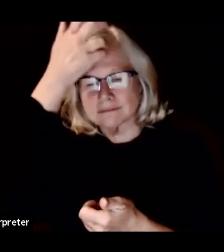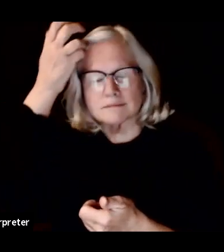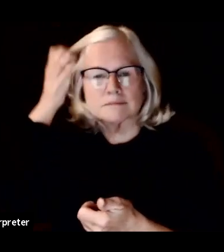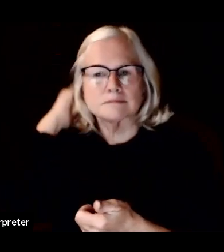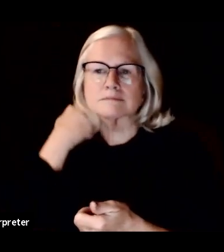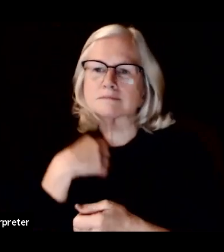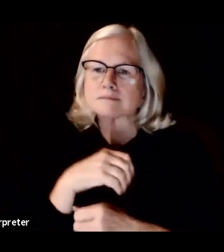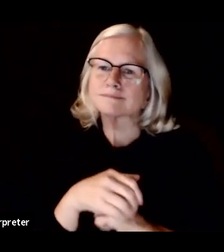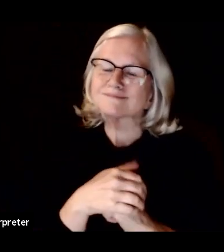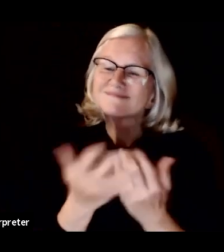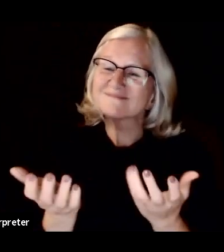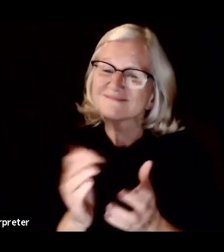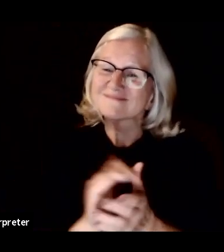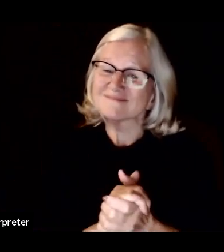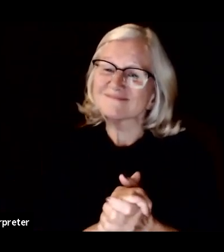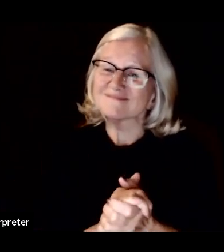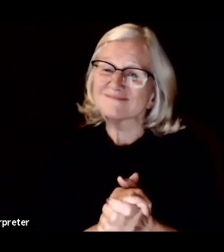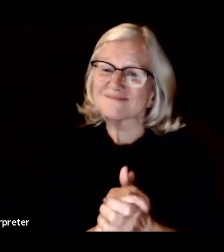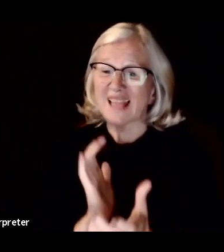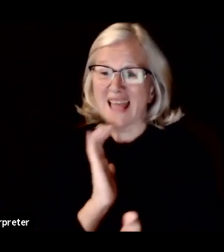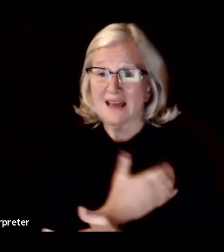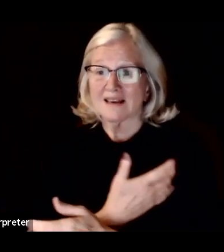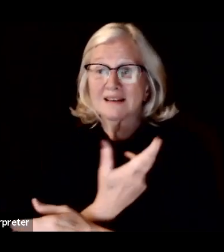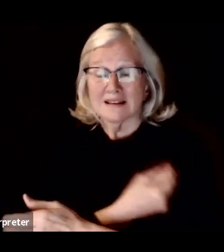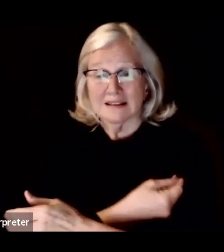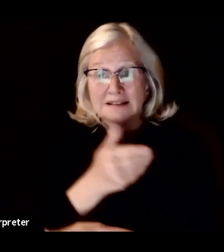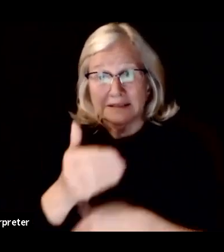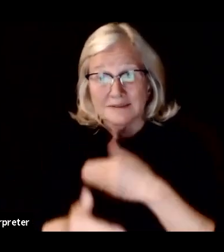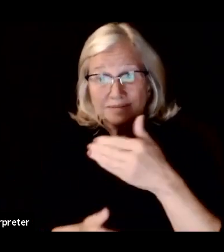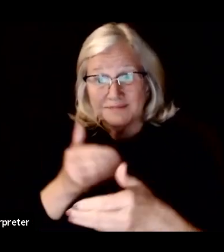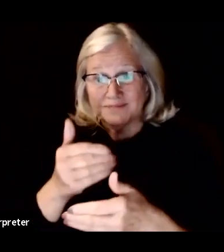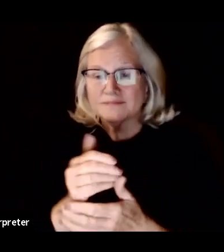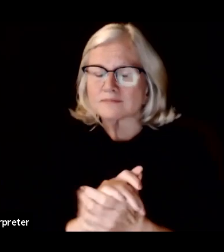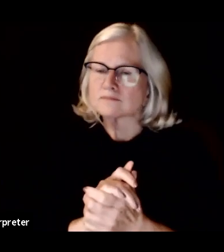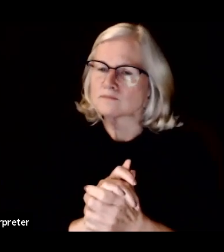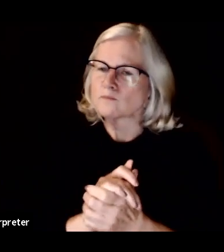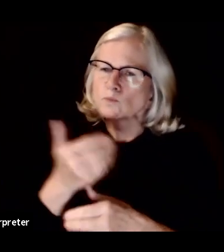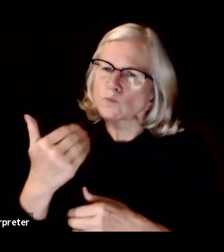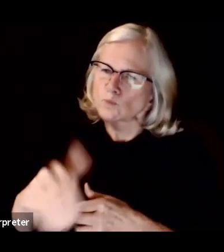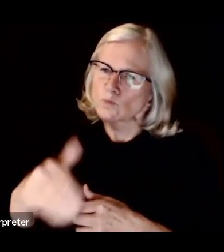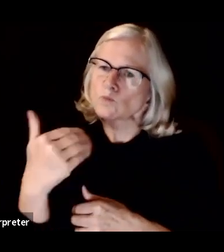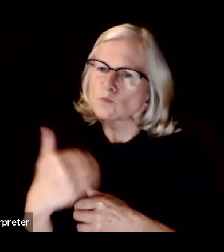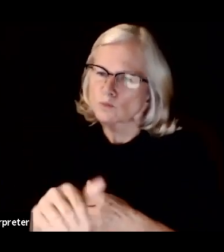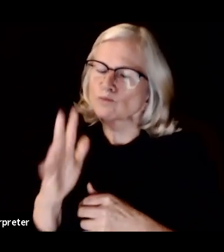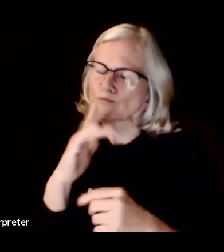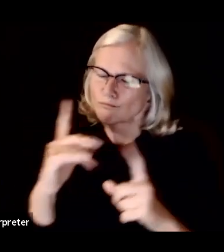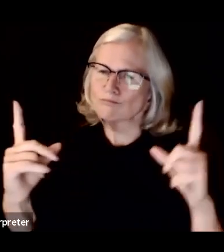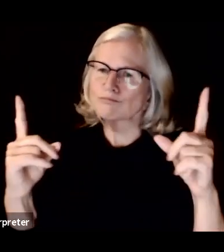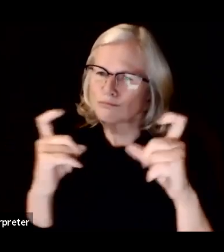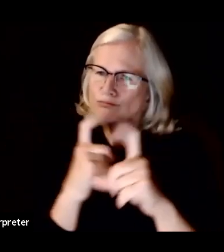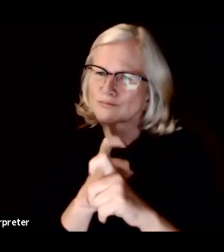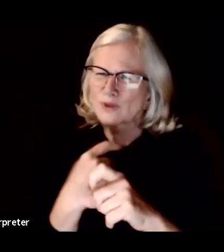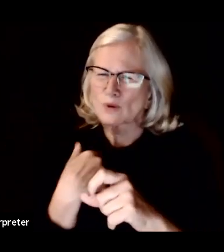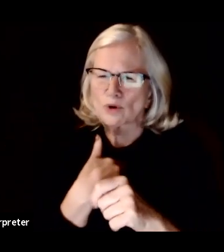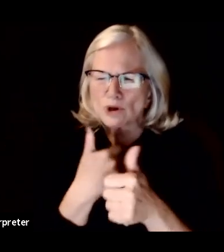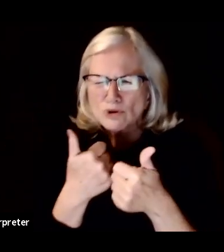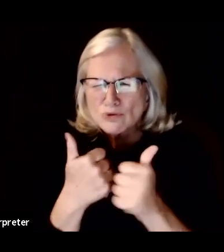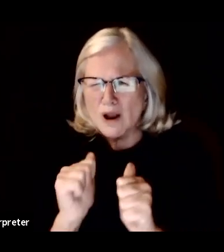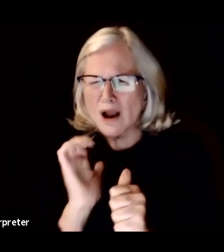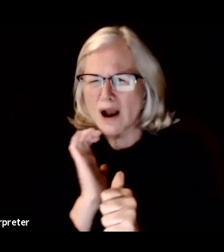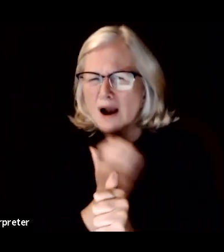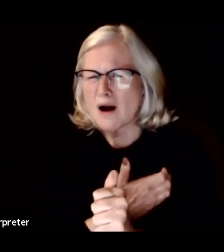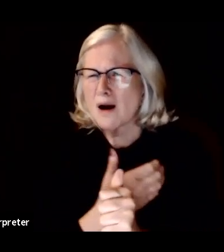our vaccination process, it will be a complicated one, and we'll do our best to continue to provide you with information as